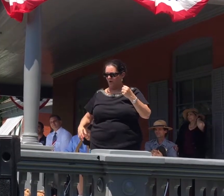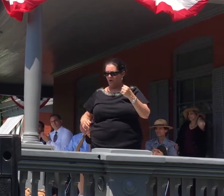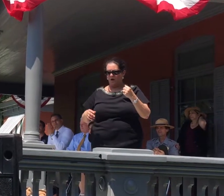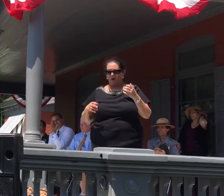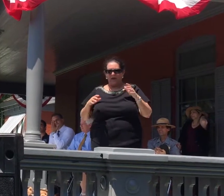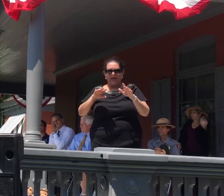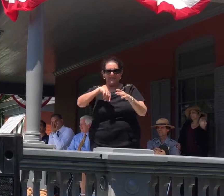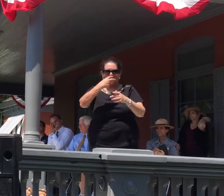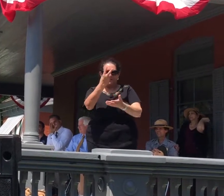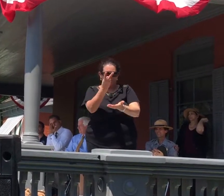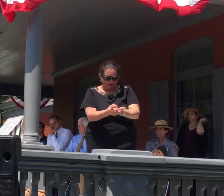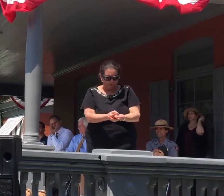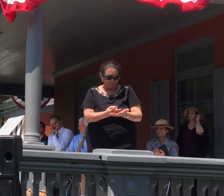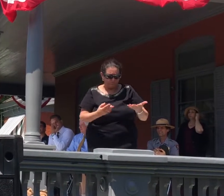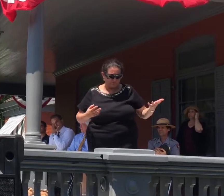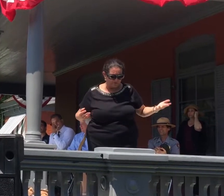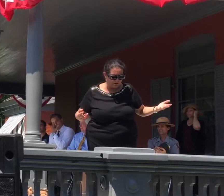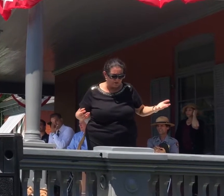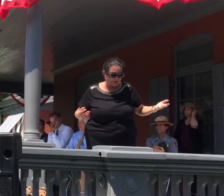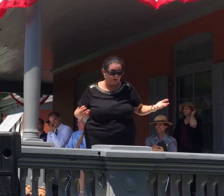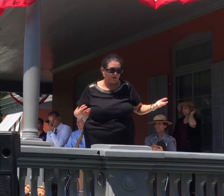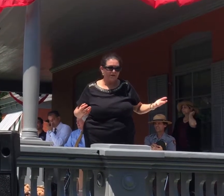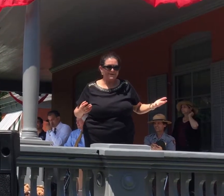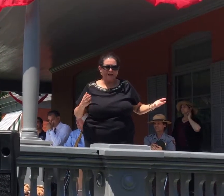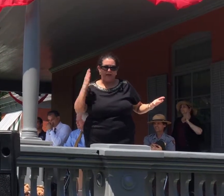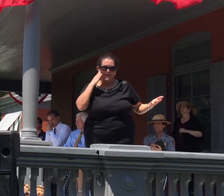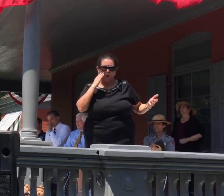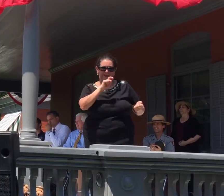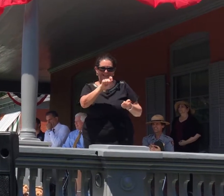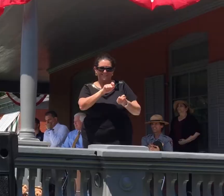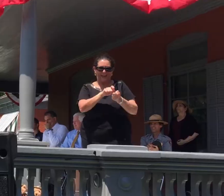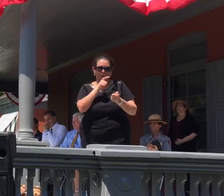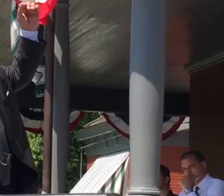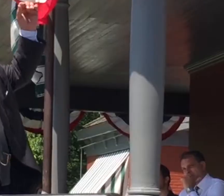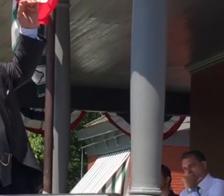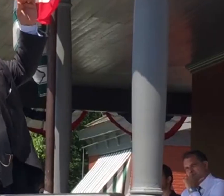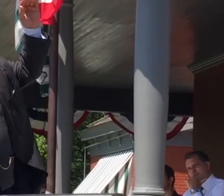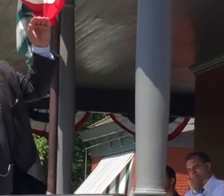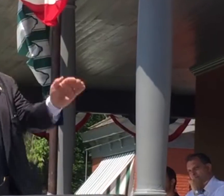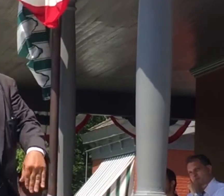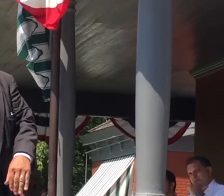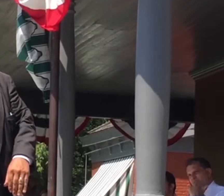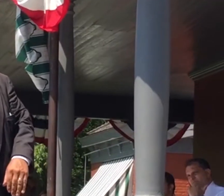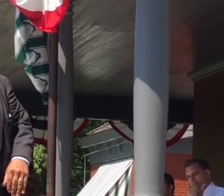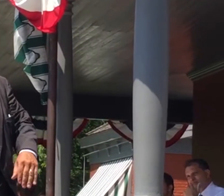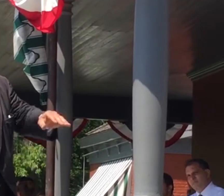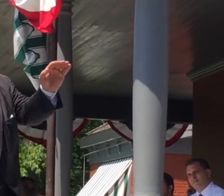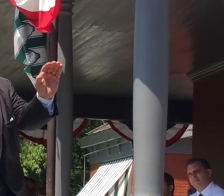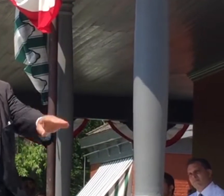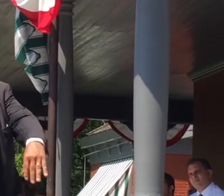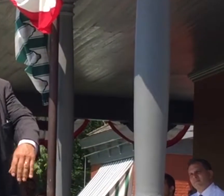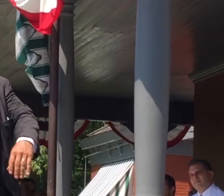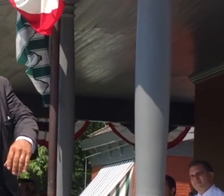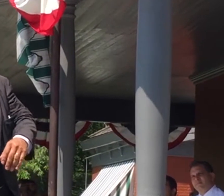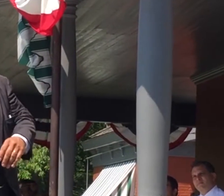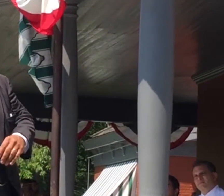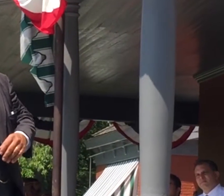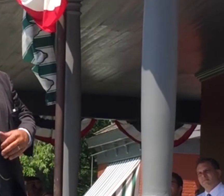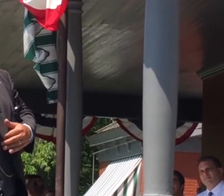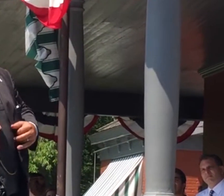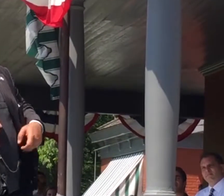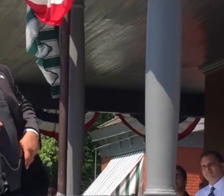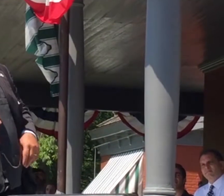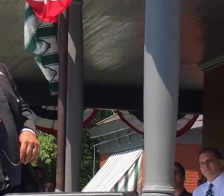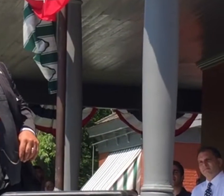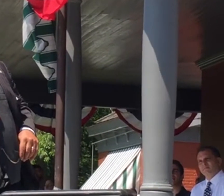helmet and left him knocked out cold on the driveway. I did not need to investigate. I turned over my shoulder. I said, "Boys, get down here immediately." Down the boys